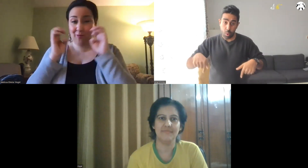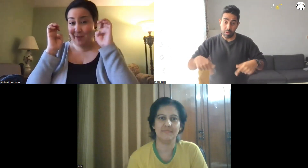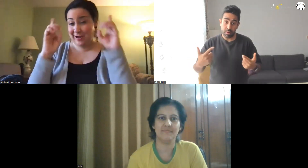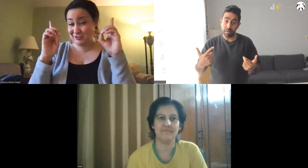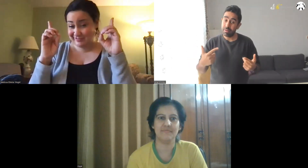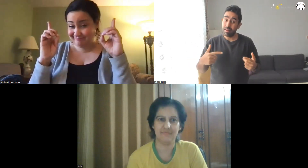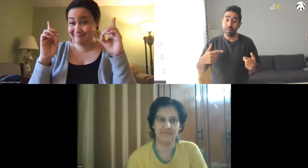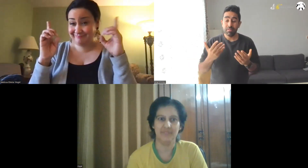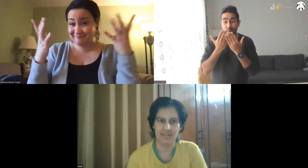So the first thing is